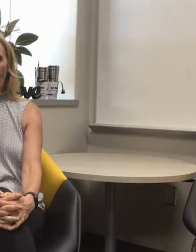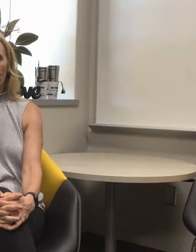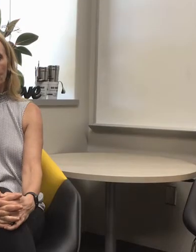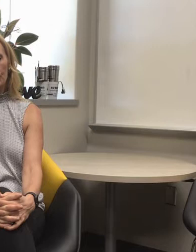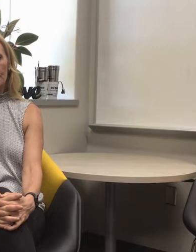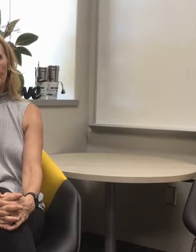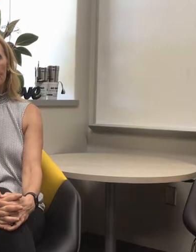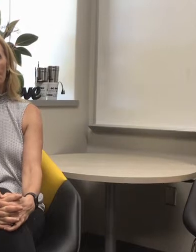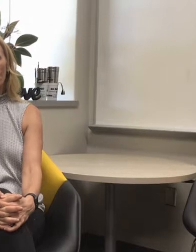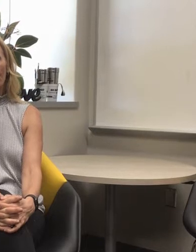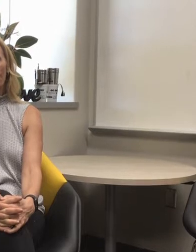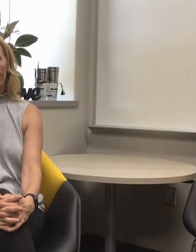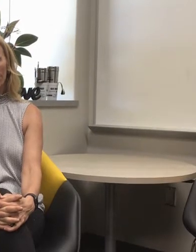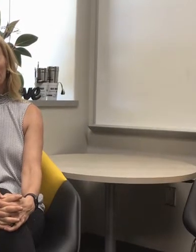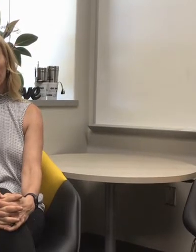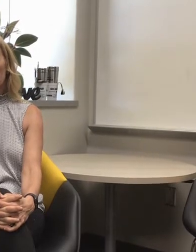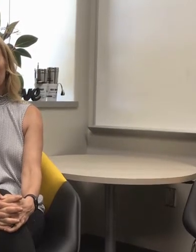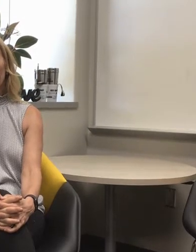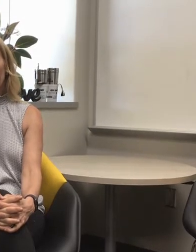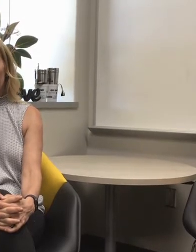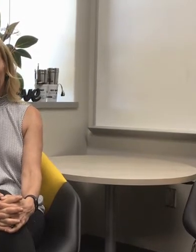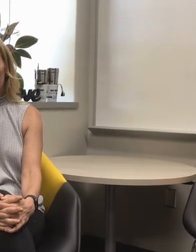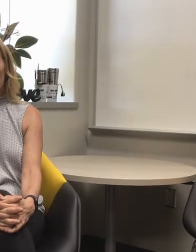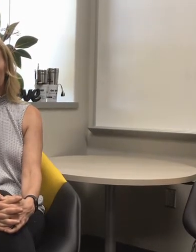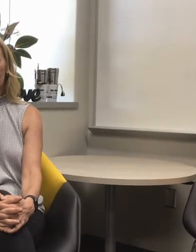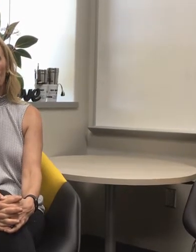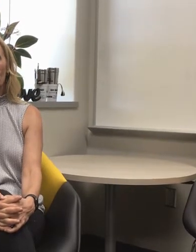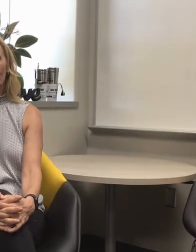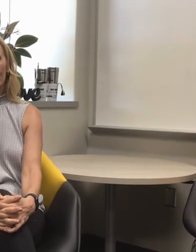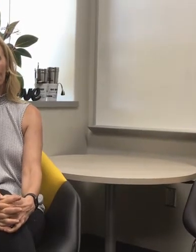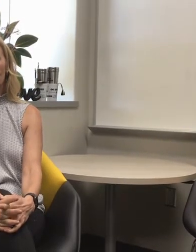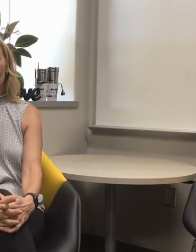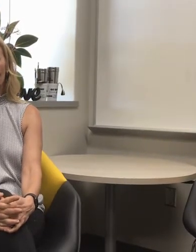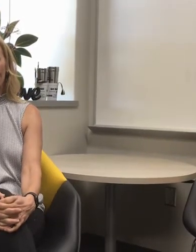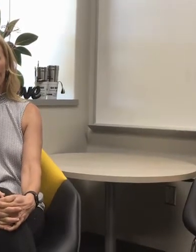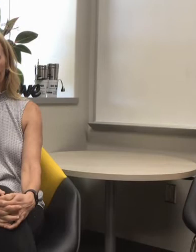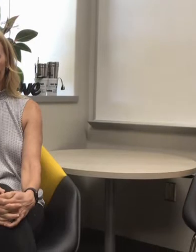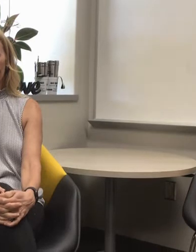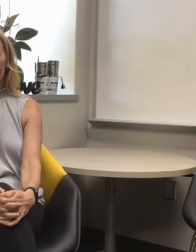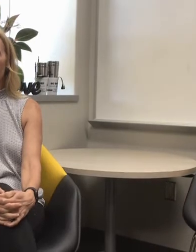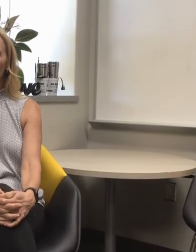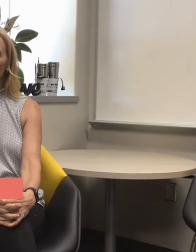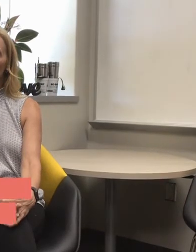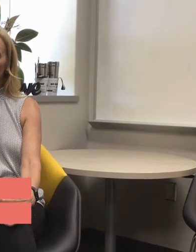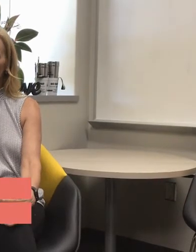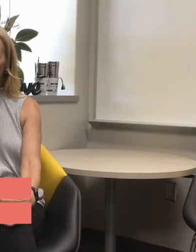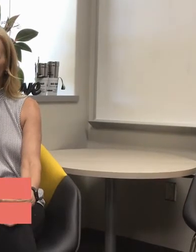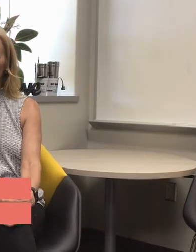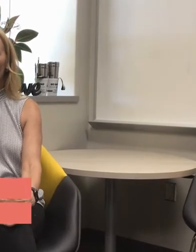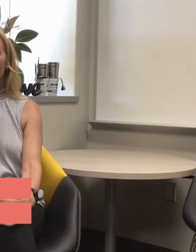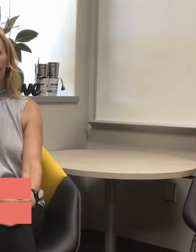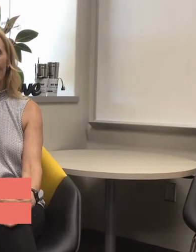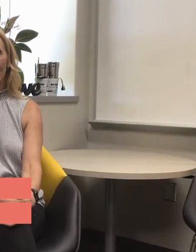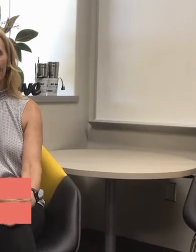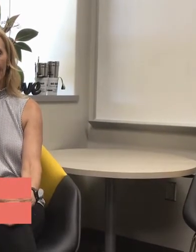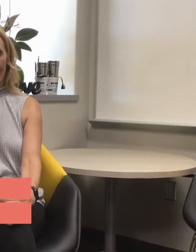First of all, students, please know what your bell schedule is. Please know what time each class ends, and most importantly,